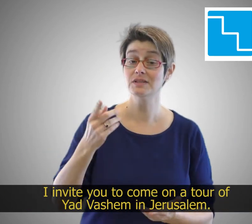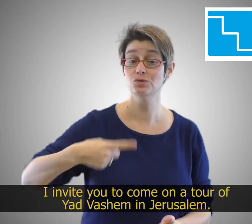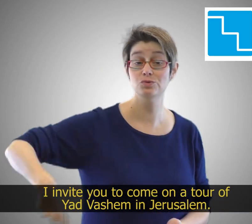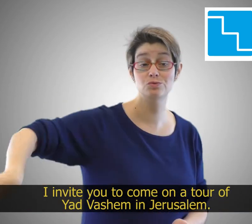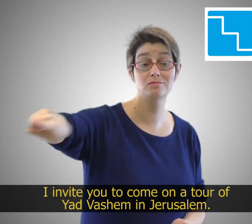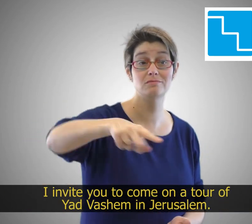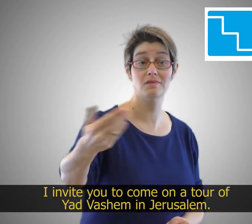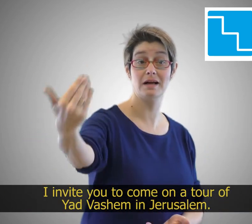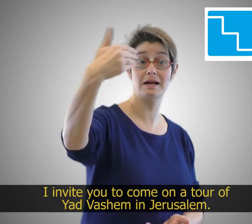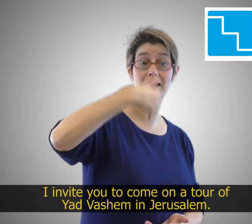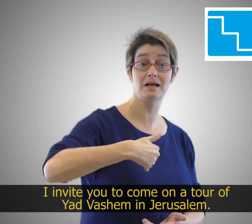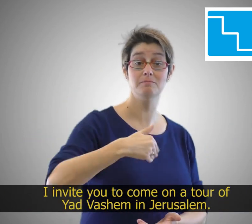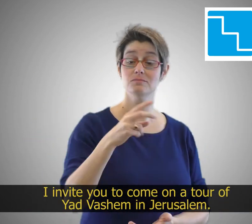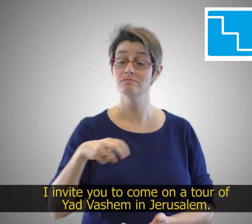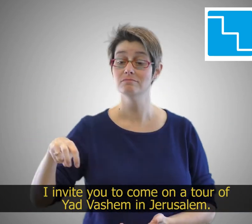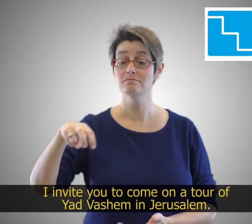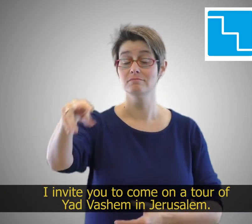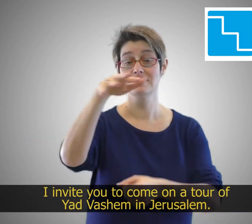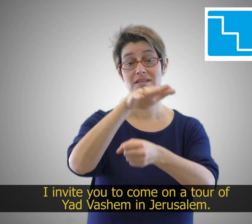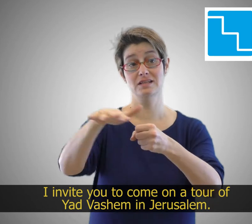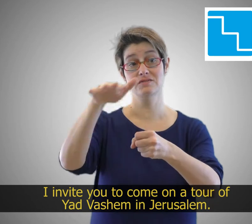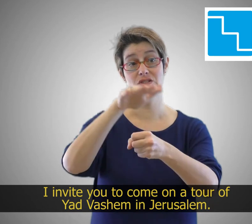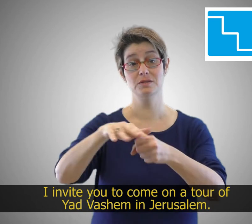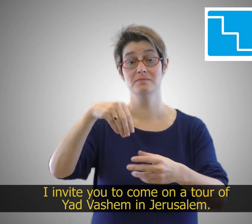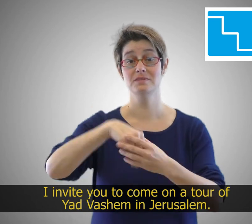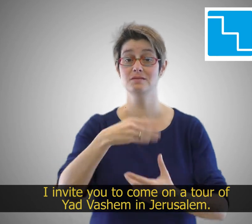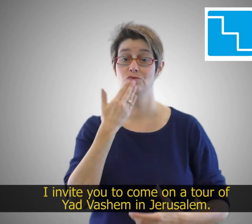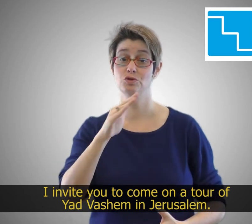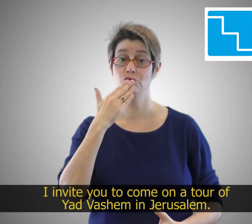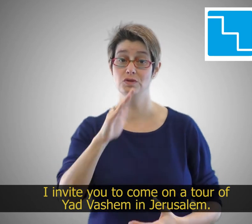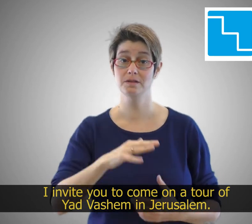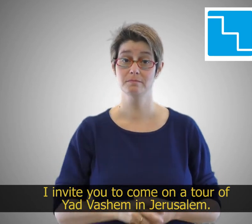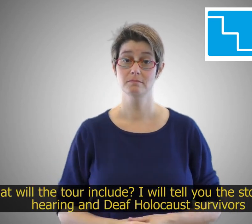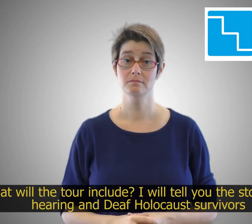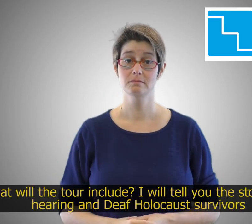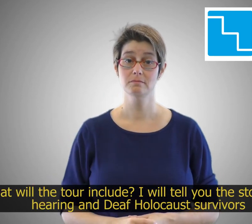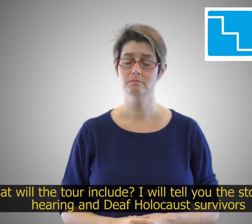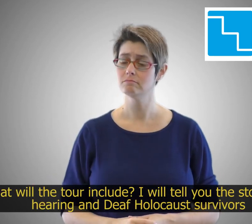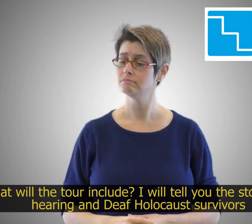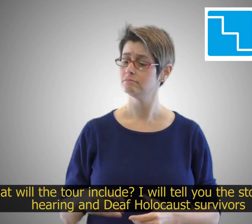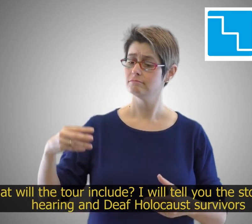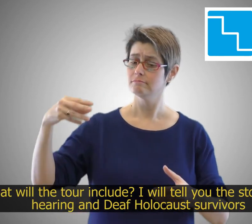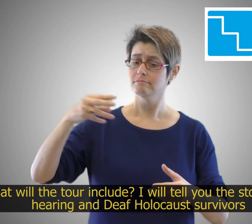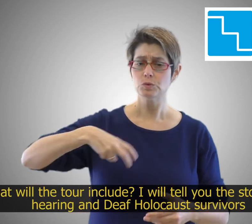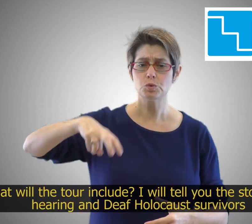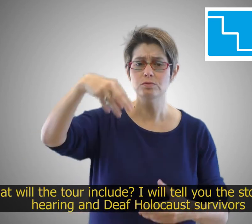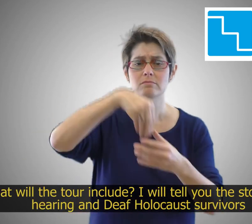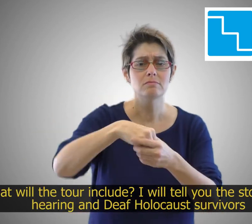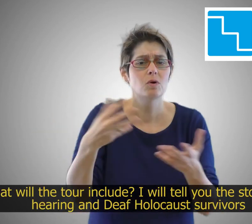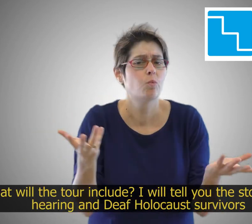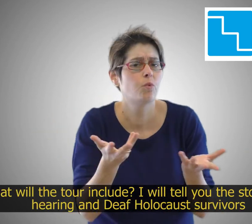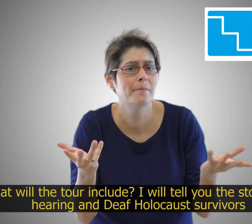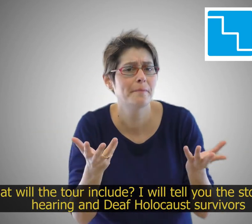I invite you to come on a tour of Yad Vashem in Jerusalem. What will the tour include?